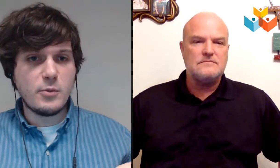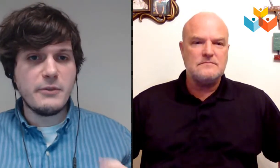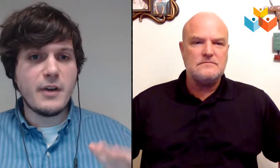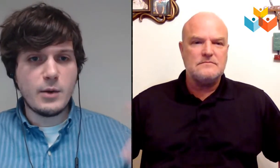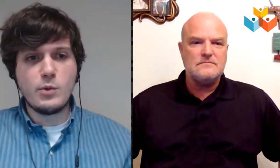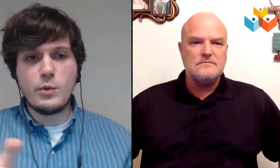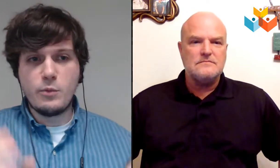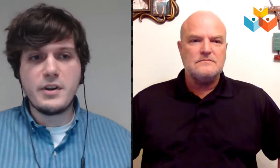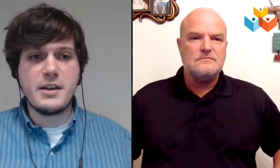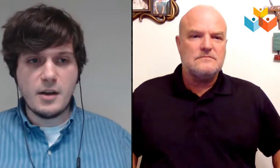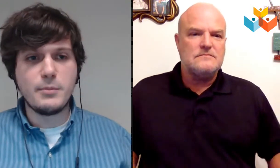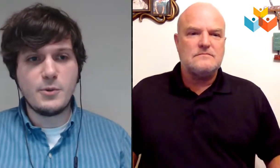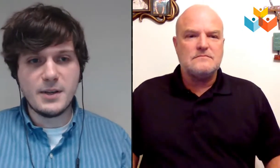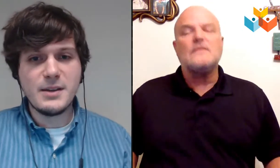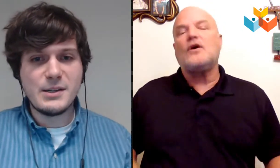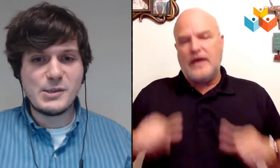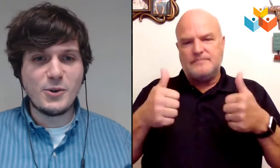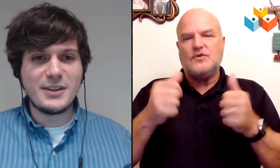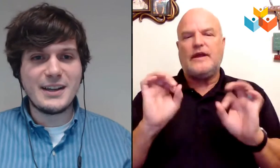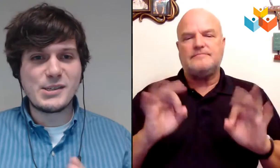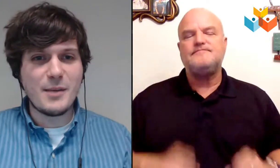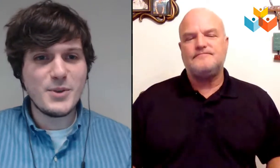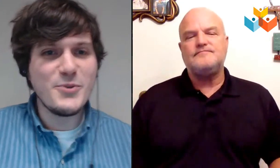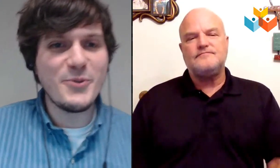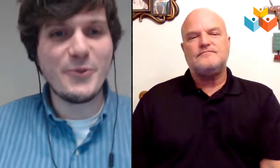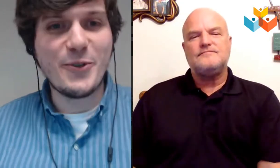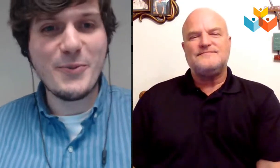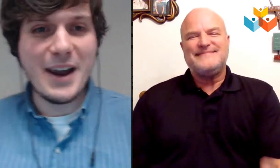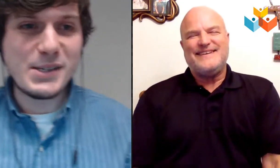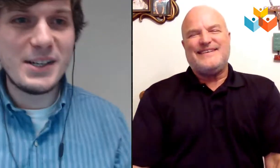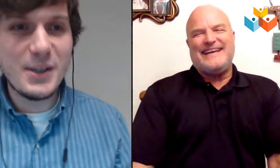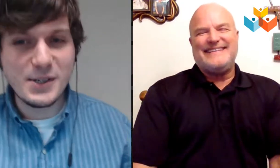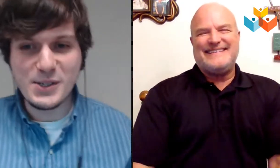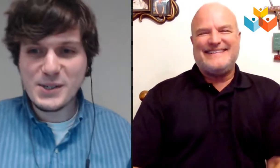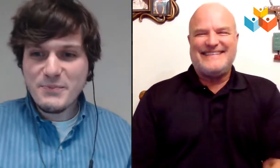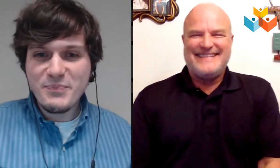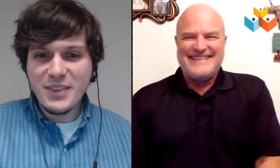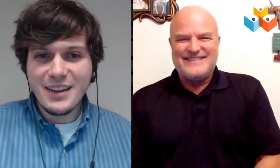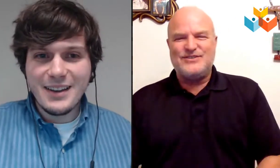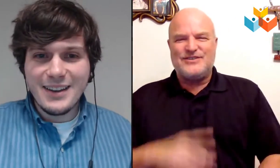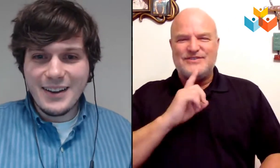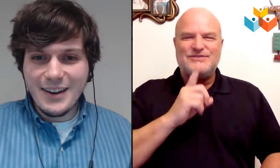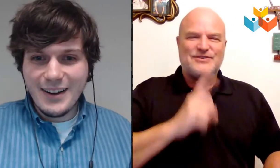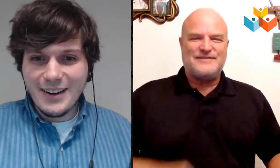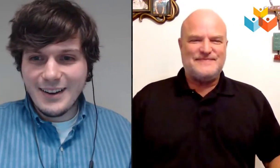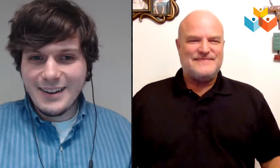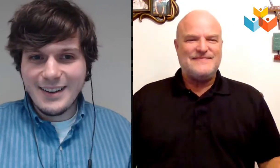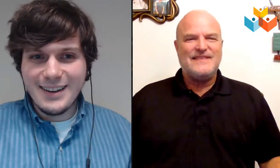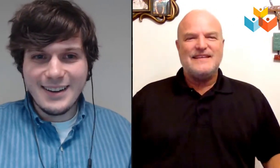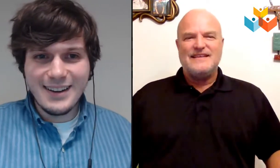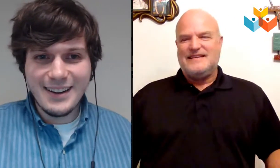think that'll be fine when we re-upload it. So don't let that stop you from asking any questions. Sure.